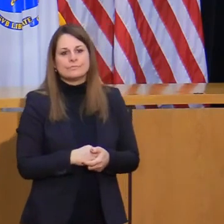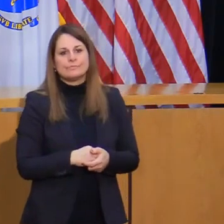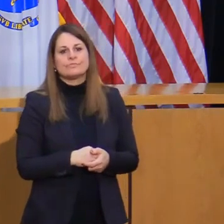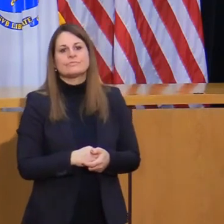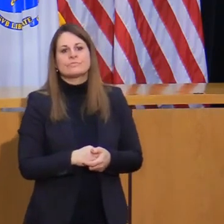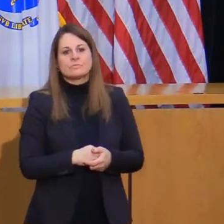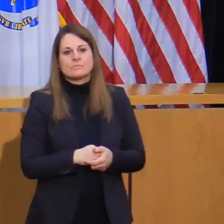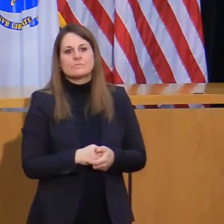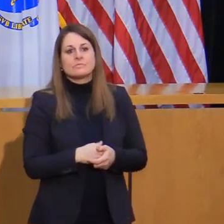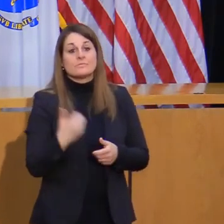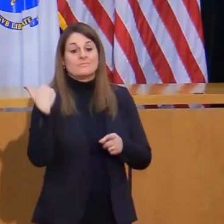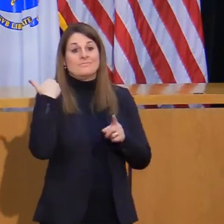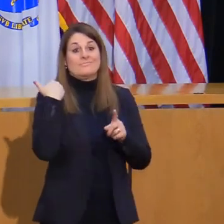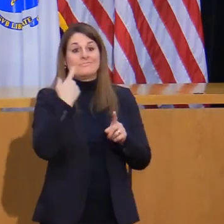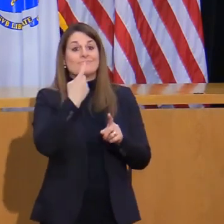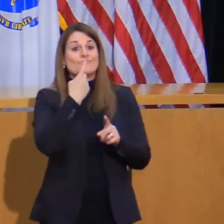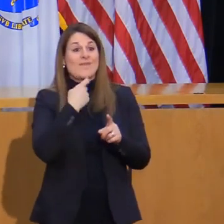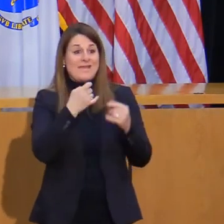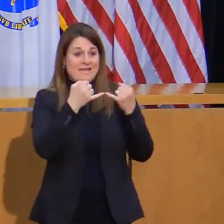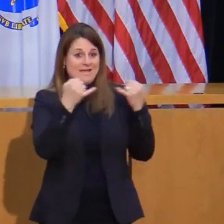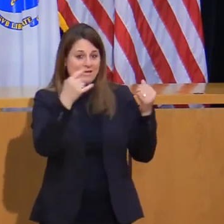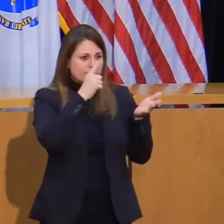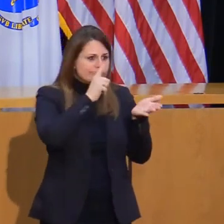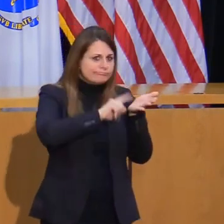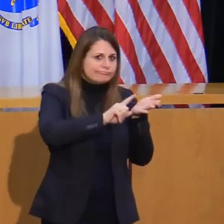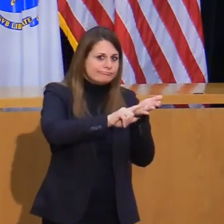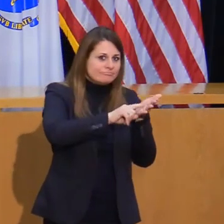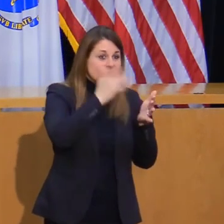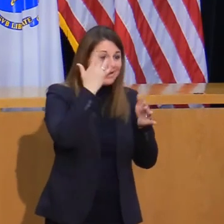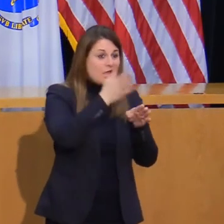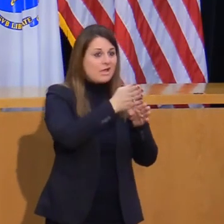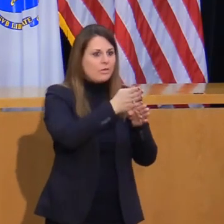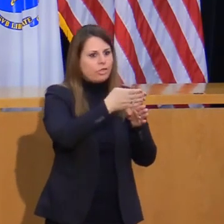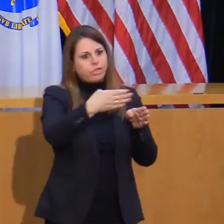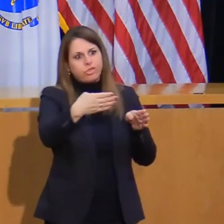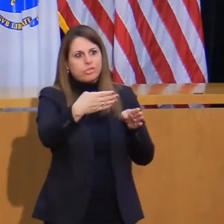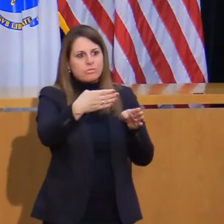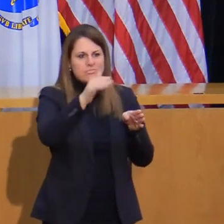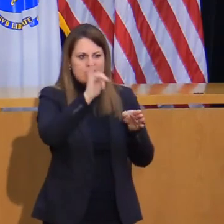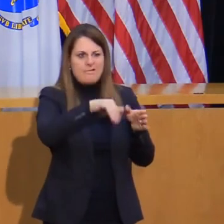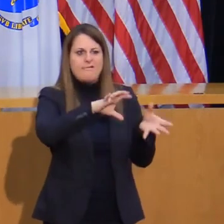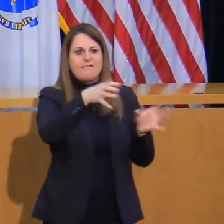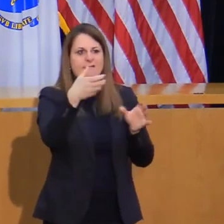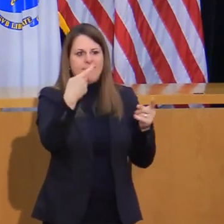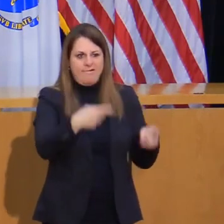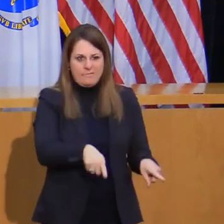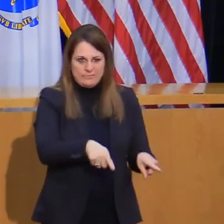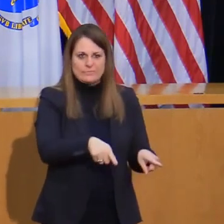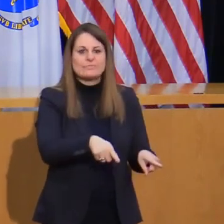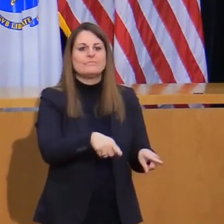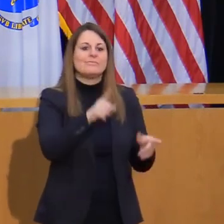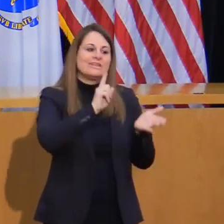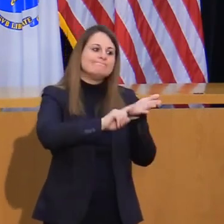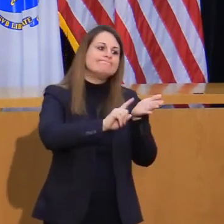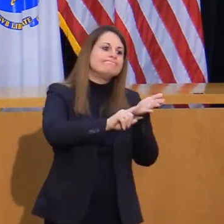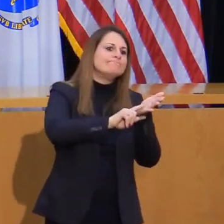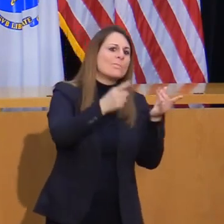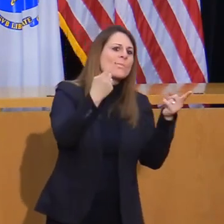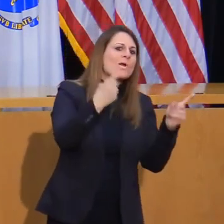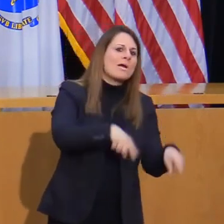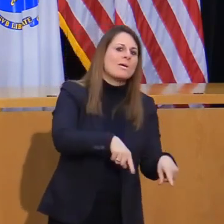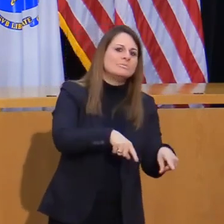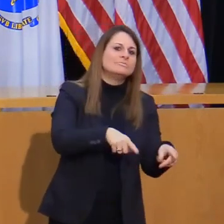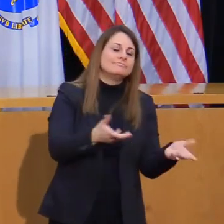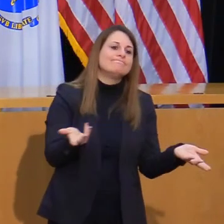took a lot longer, certainly, than I think a lot of us would have wanted it to take. But, investigations take as long as they take. I mean, the